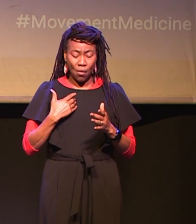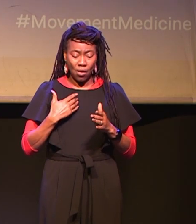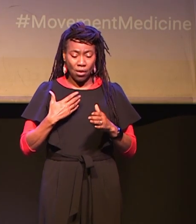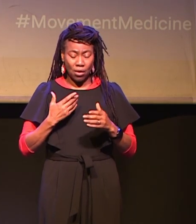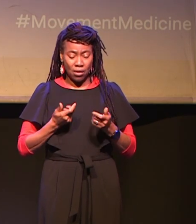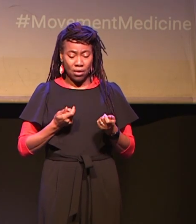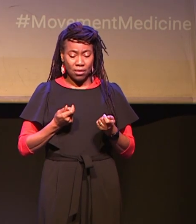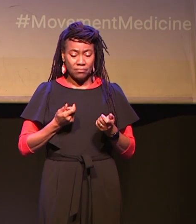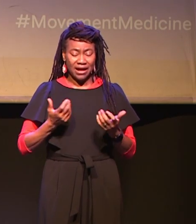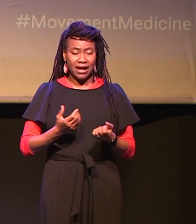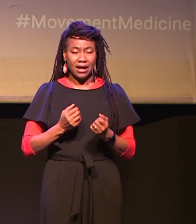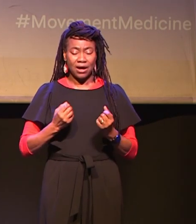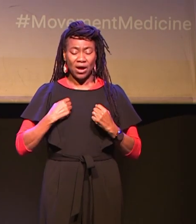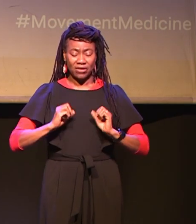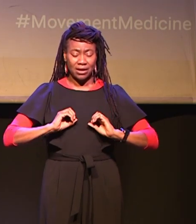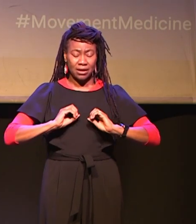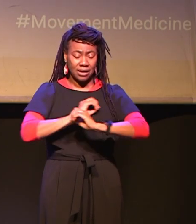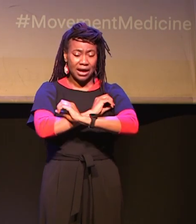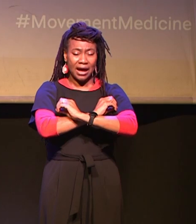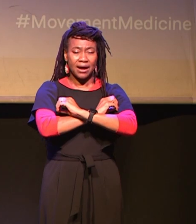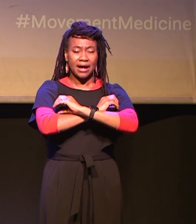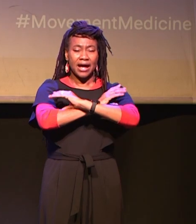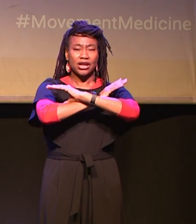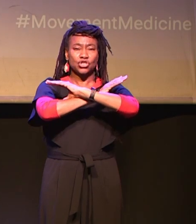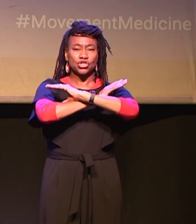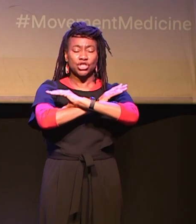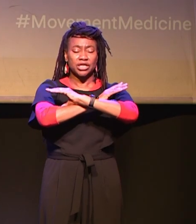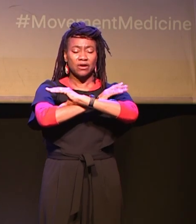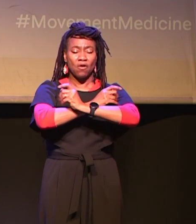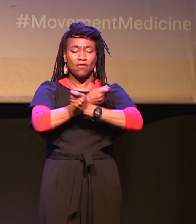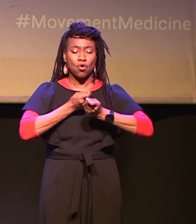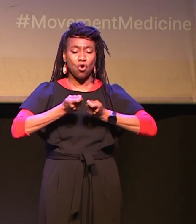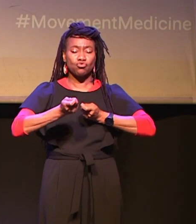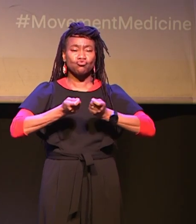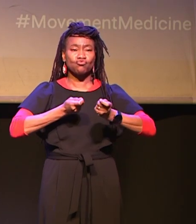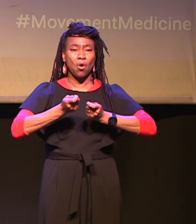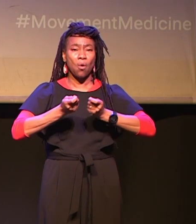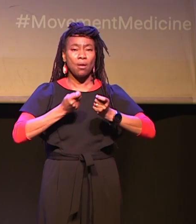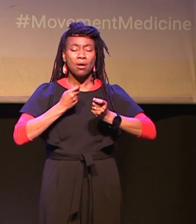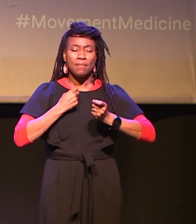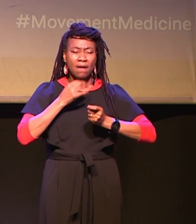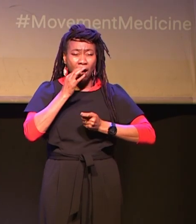of control rather than curiosity. So I want to invite us to be curious about ourselves in this moment.